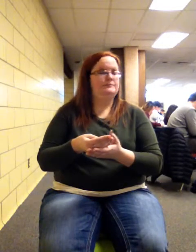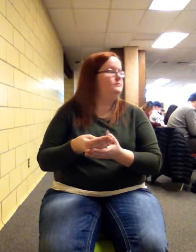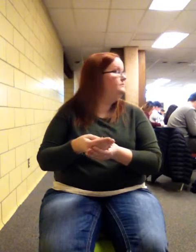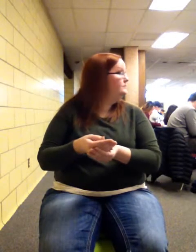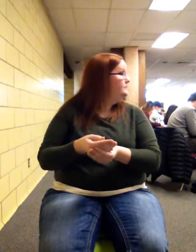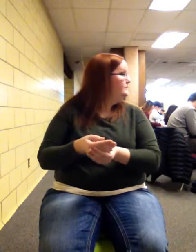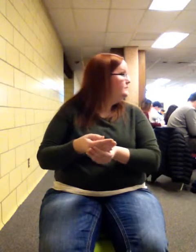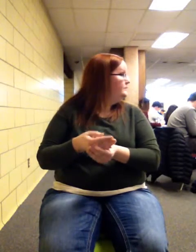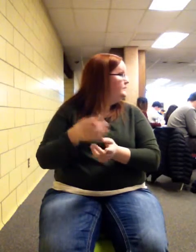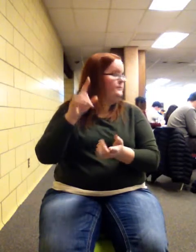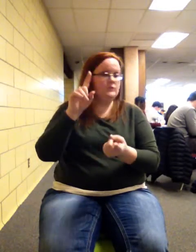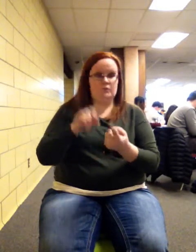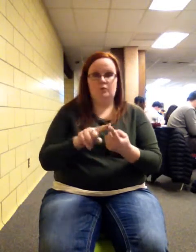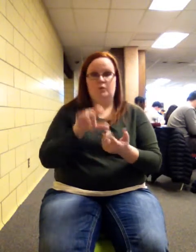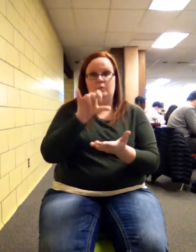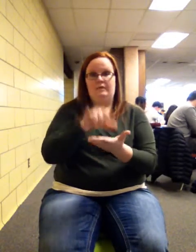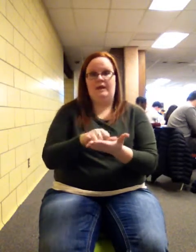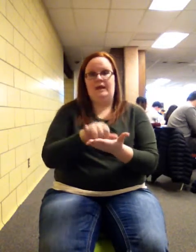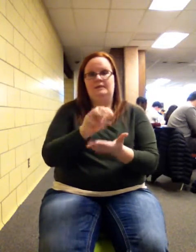to the mutual fund.